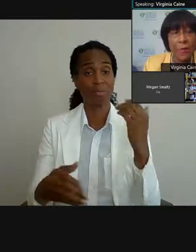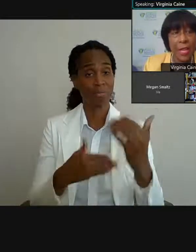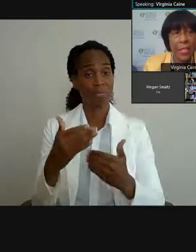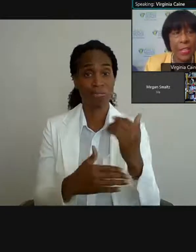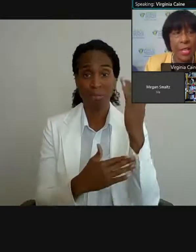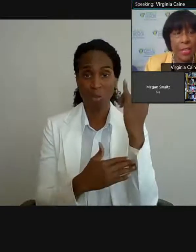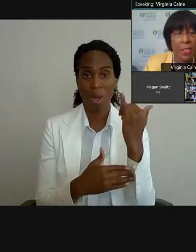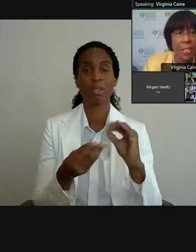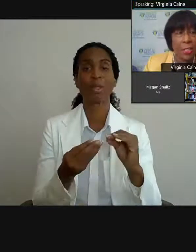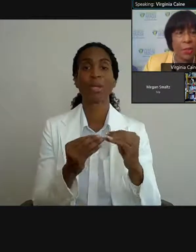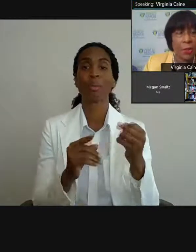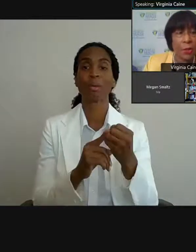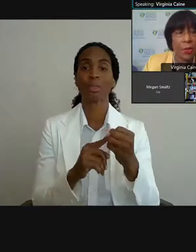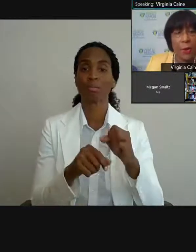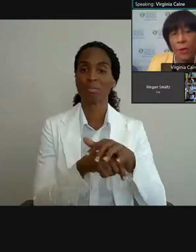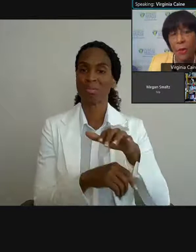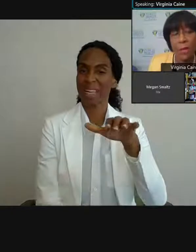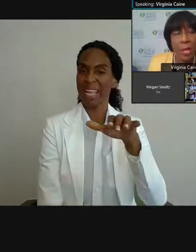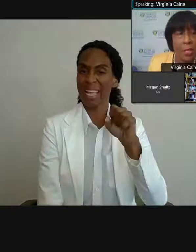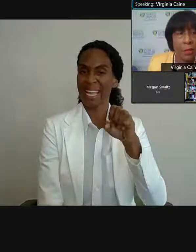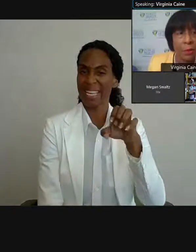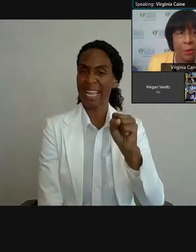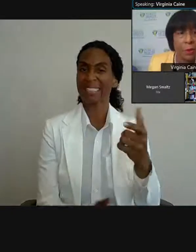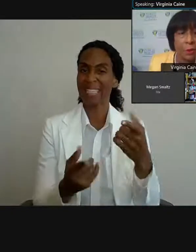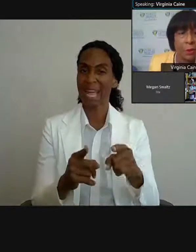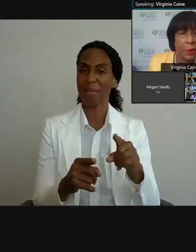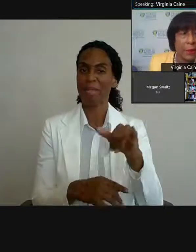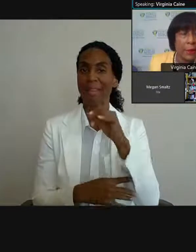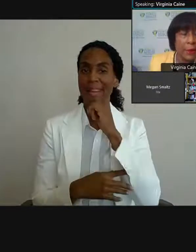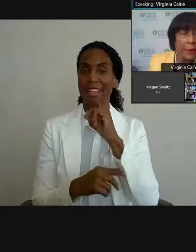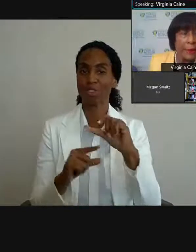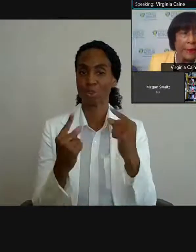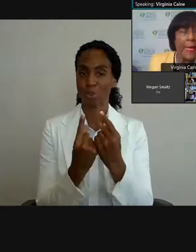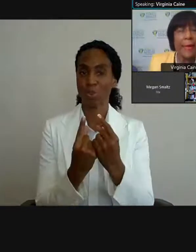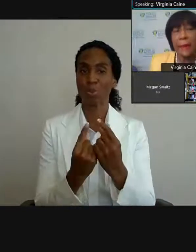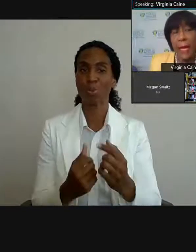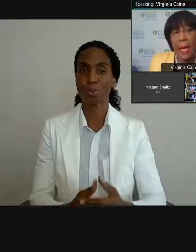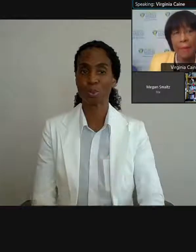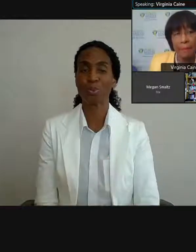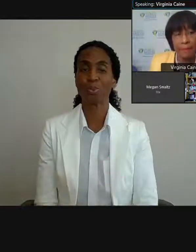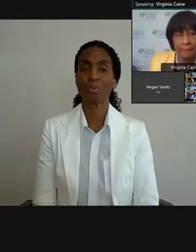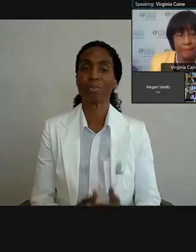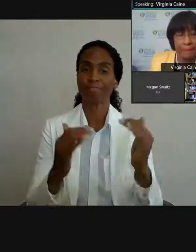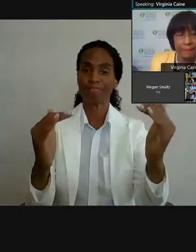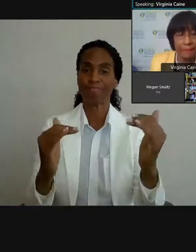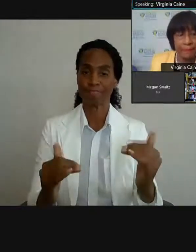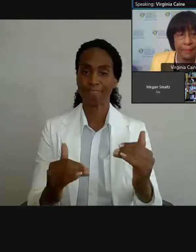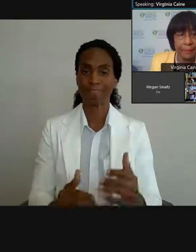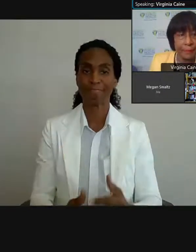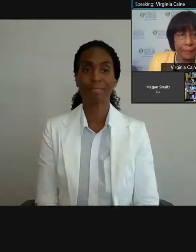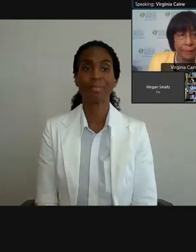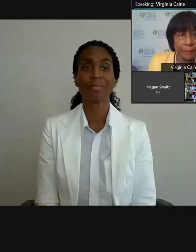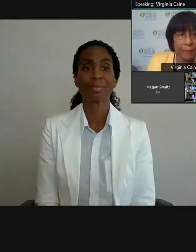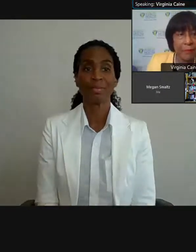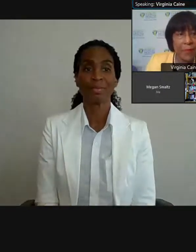of the number of cases that continue to occur in those age groups. Next slide.